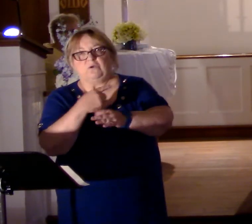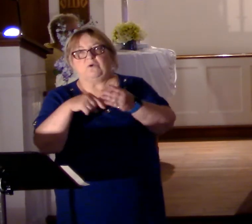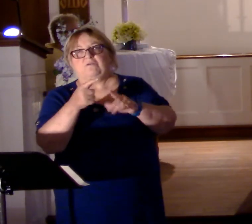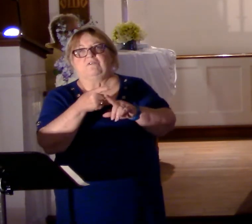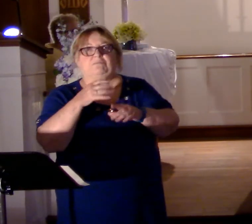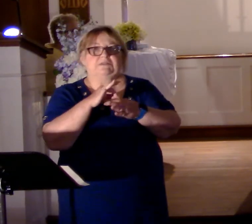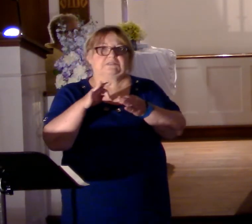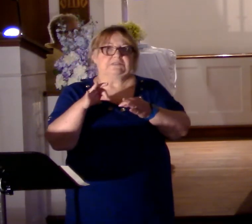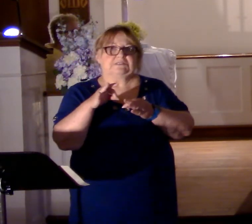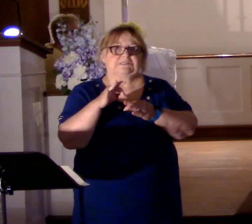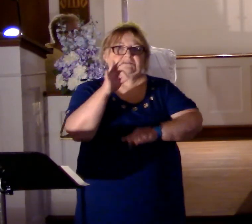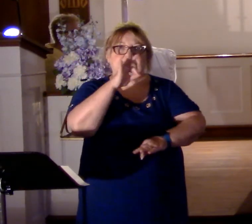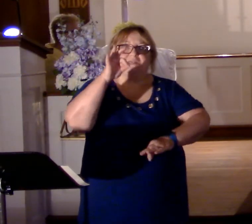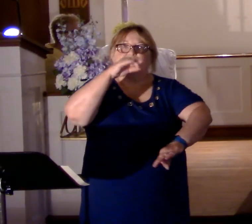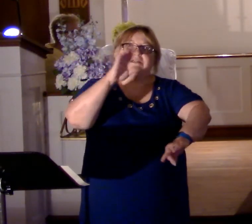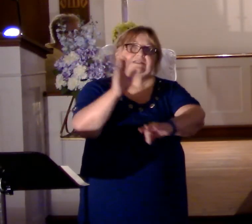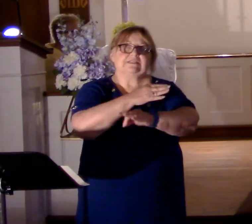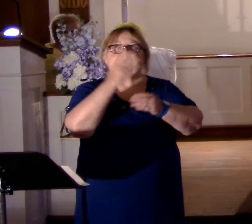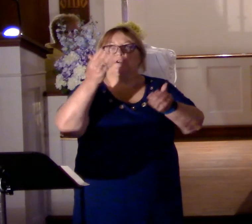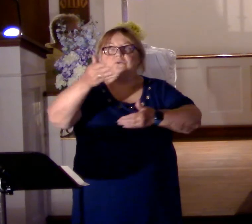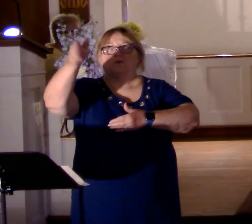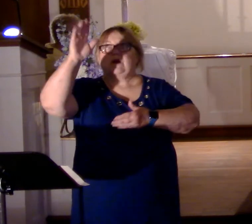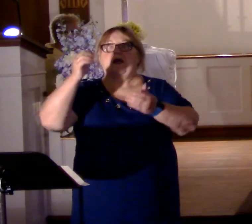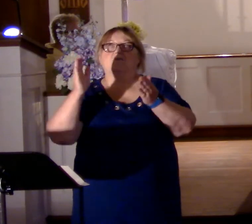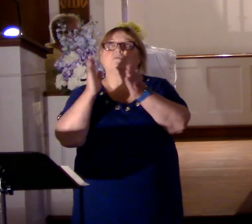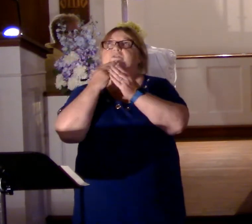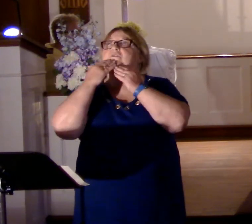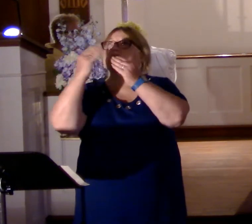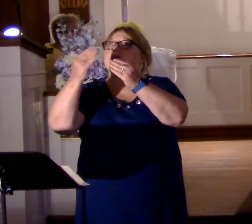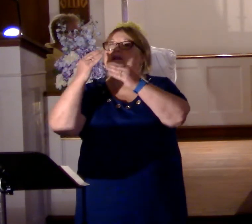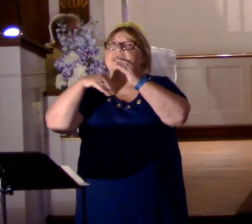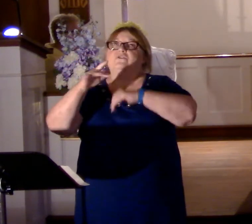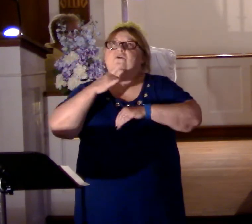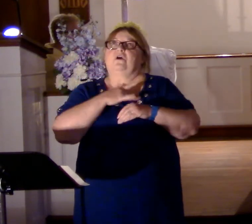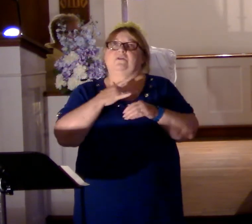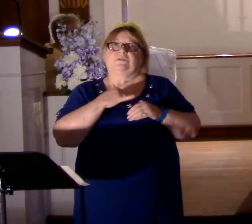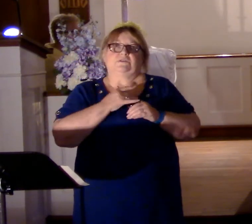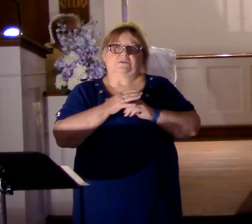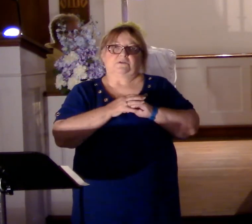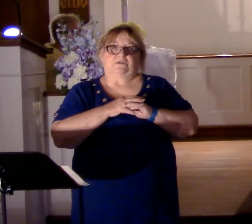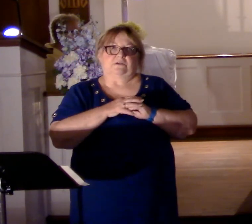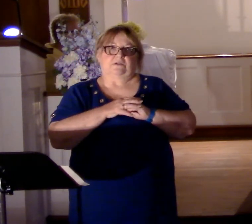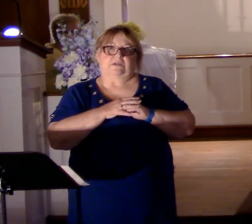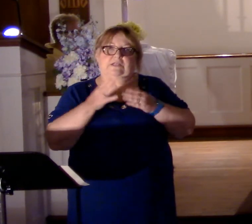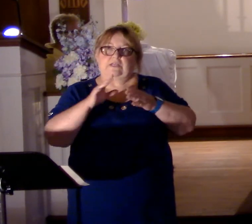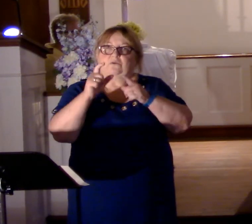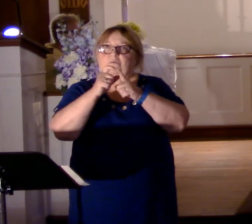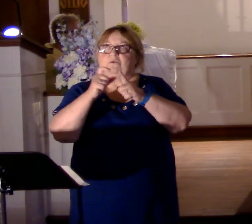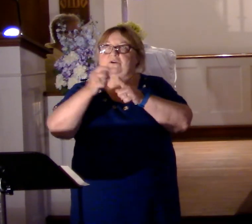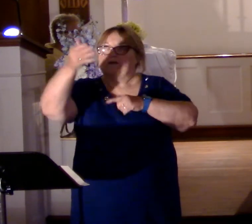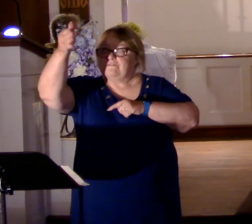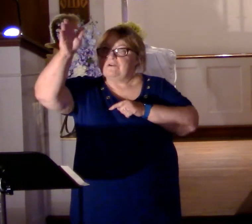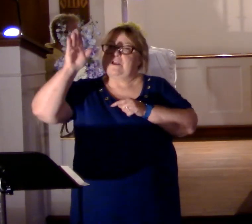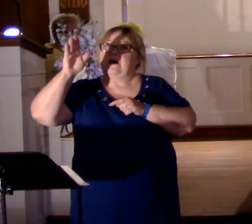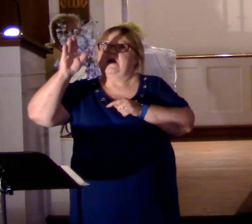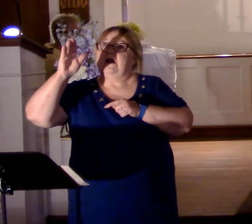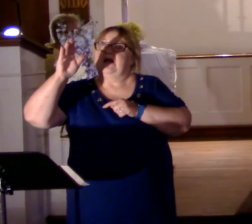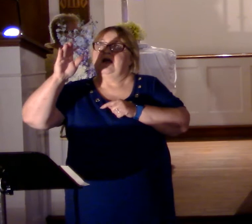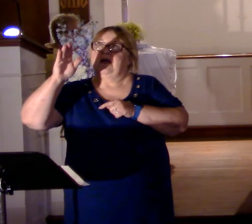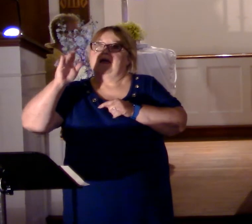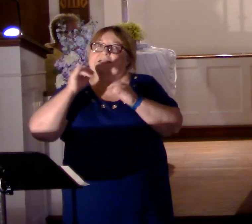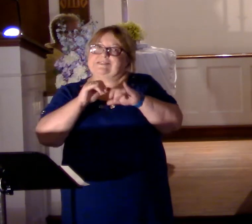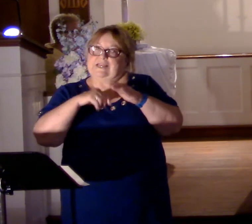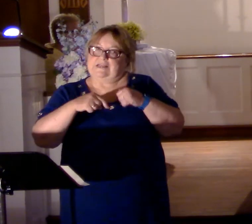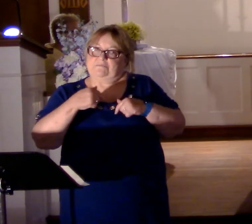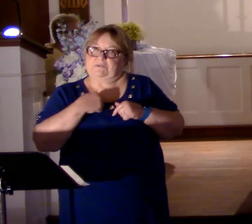the Spirit, singing to God with gratitude in your hearts. Let the word of God dwell in